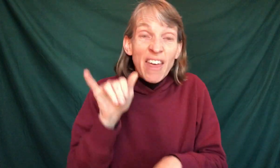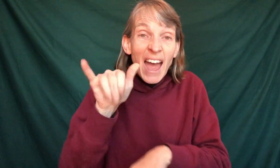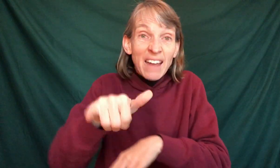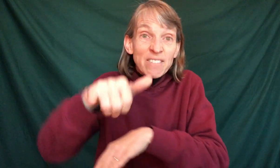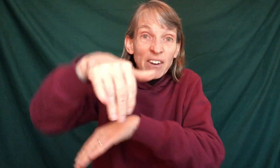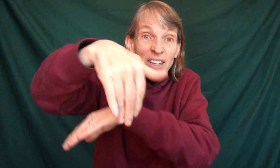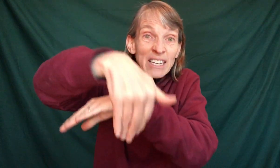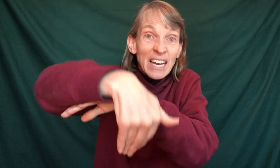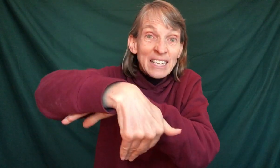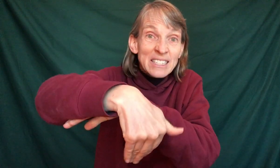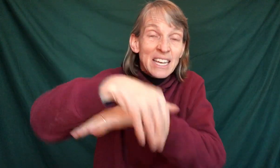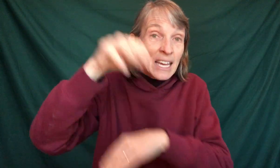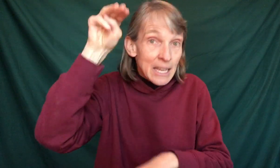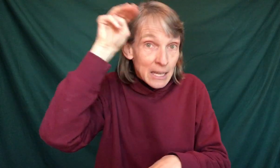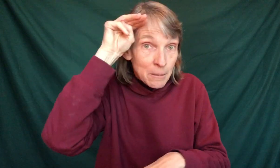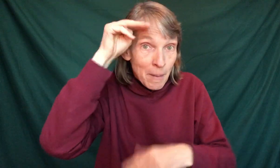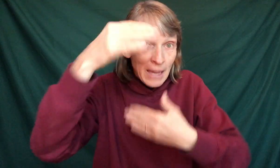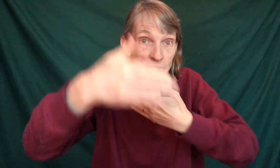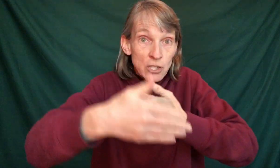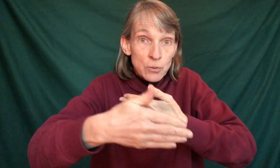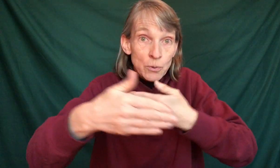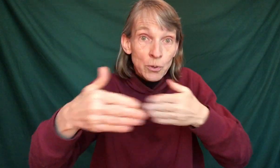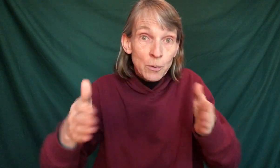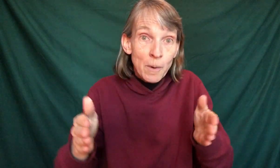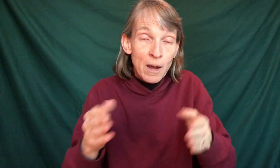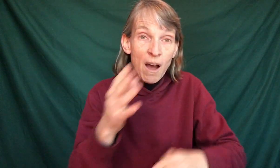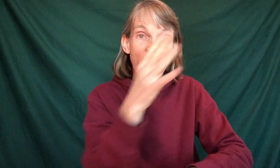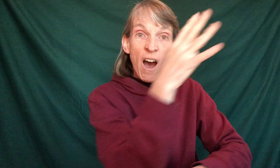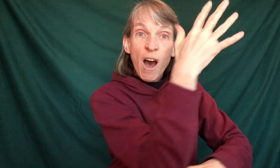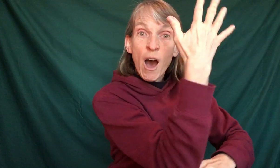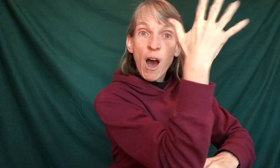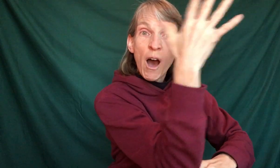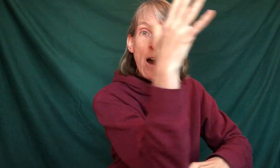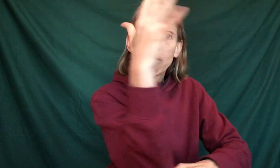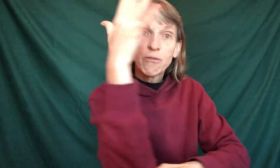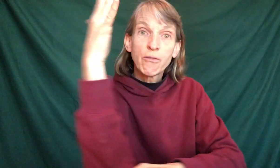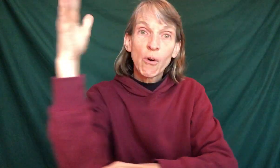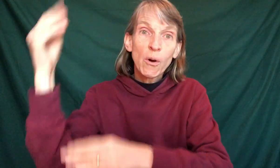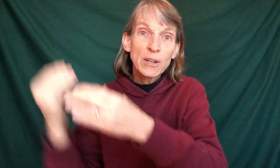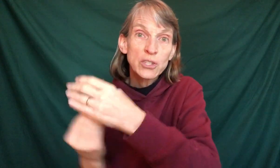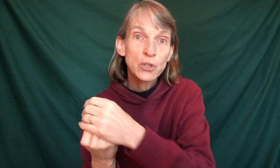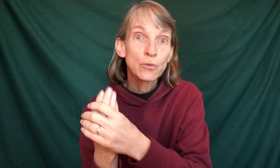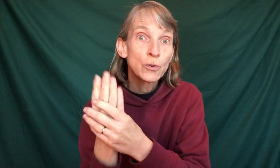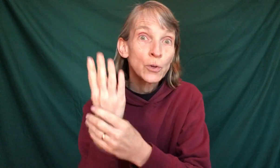That very night, in Max's room, a forest grew.